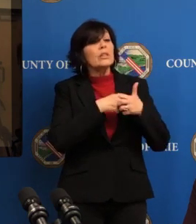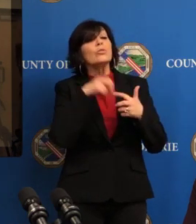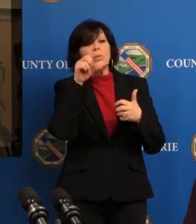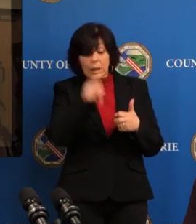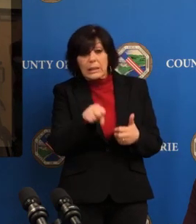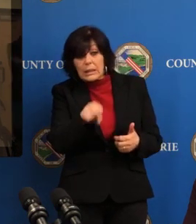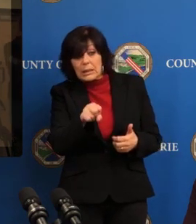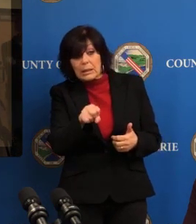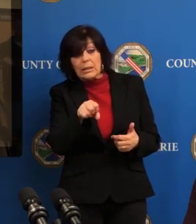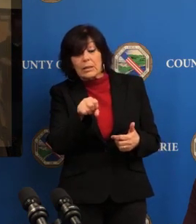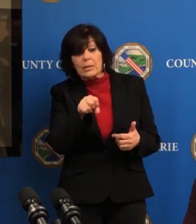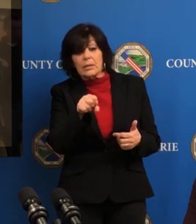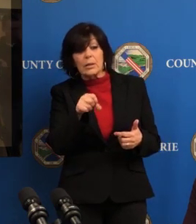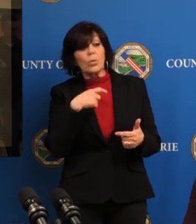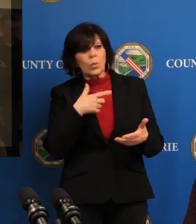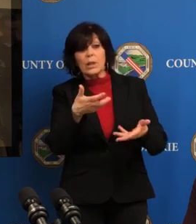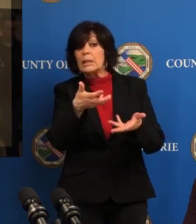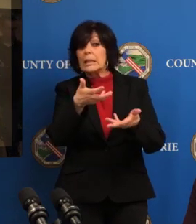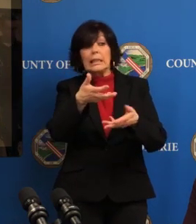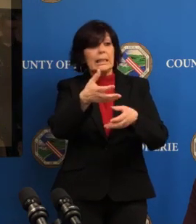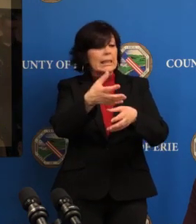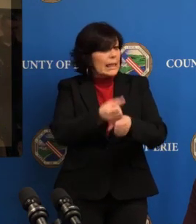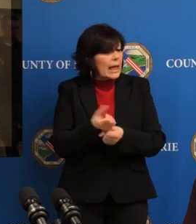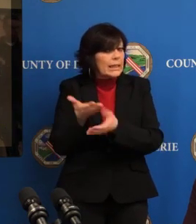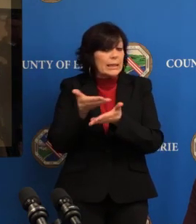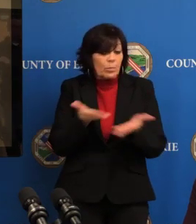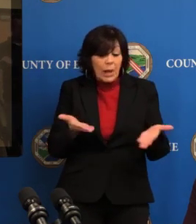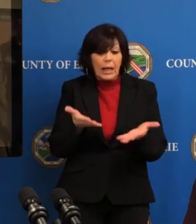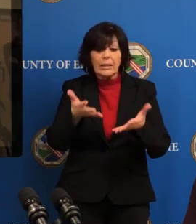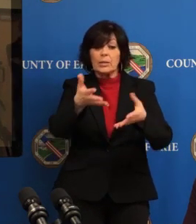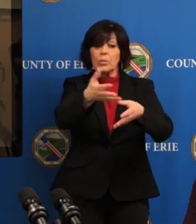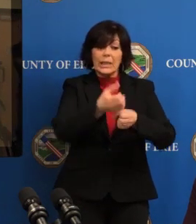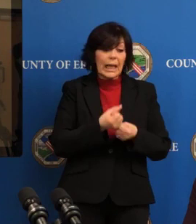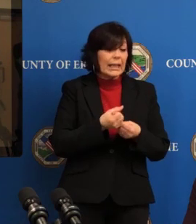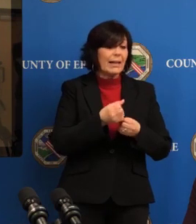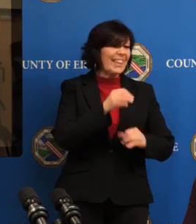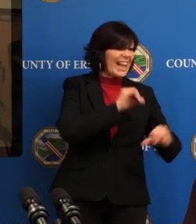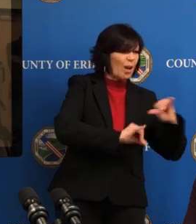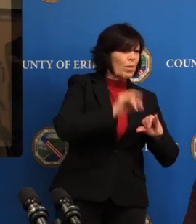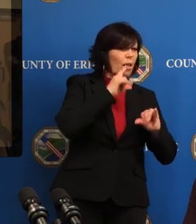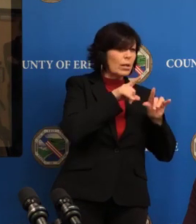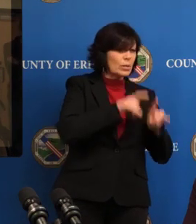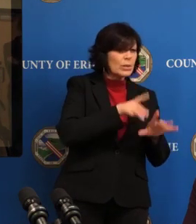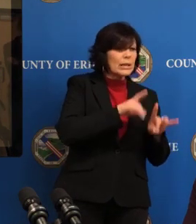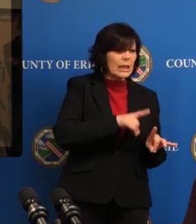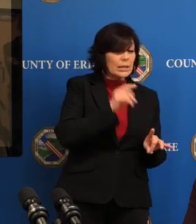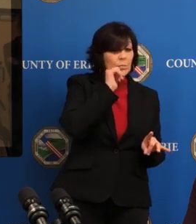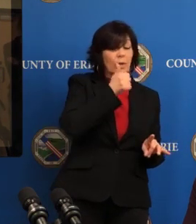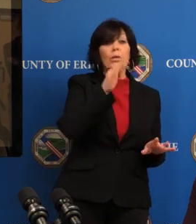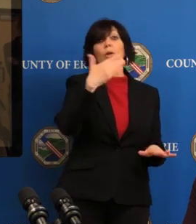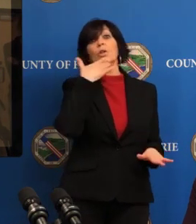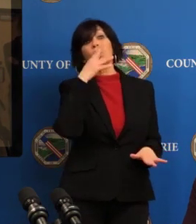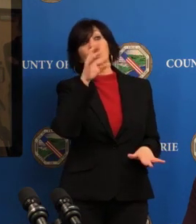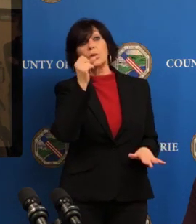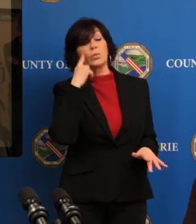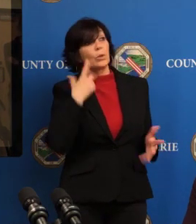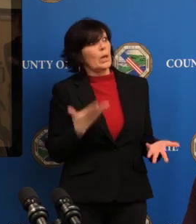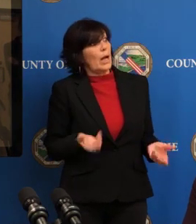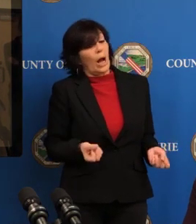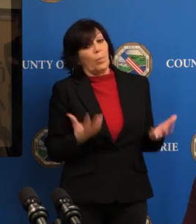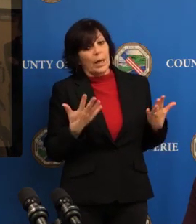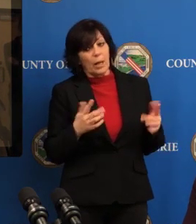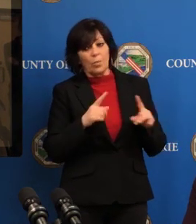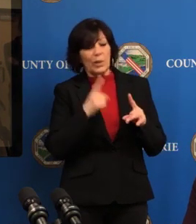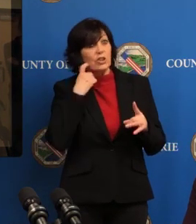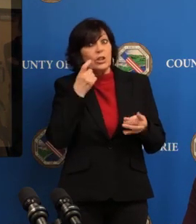are getting new supplies. We talked about getting reagents tomorrow. We do have some good news. We don't know exactly how much, because we just got